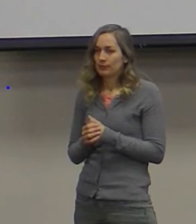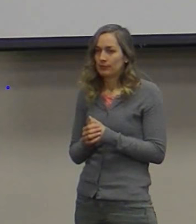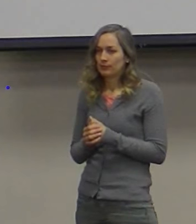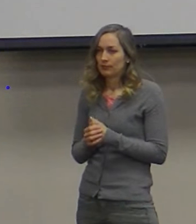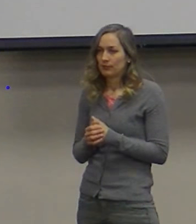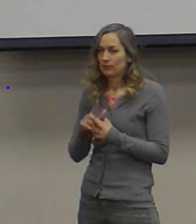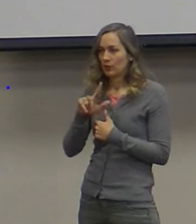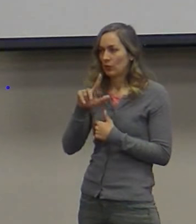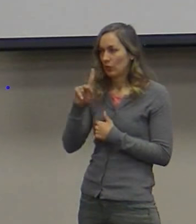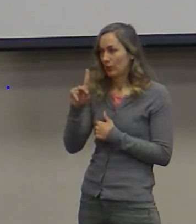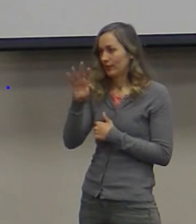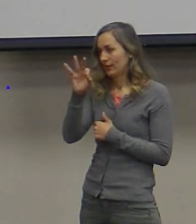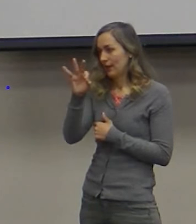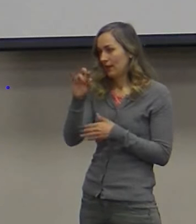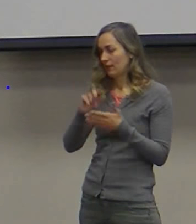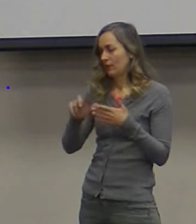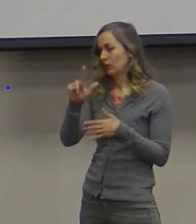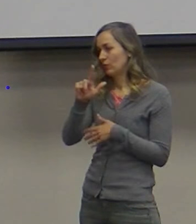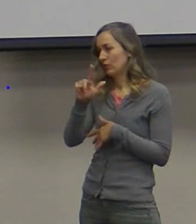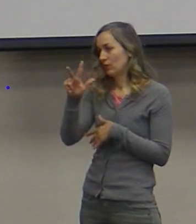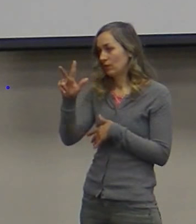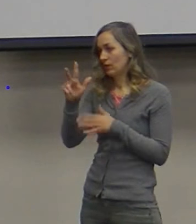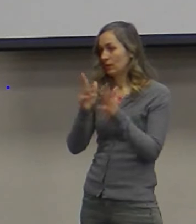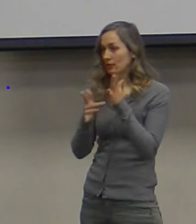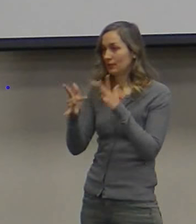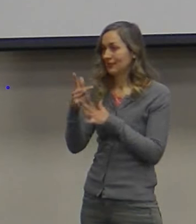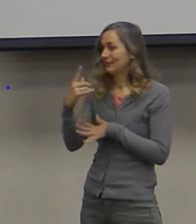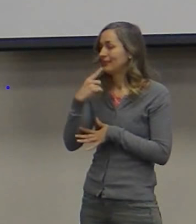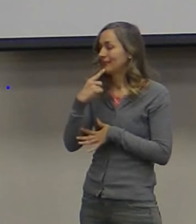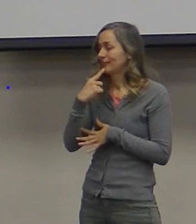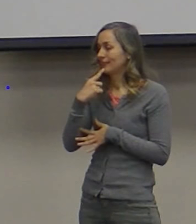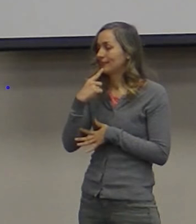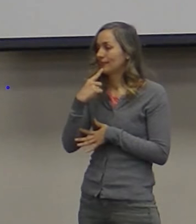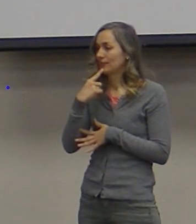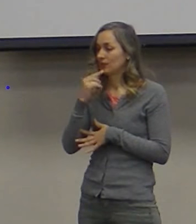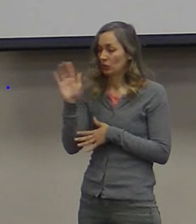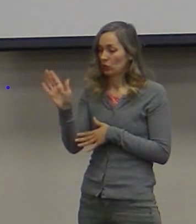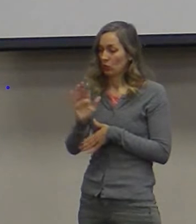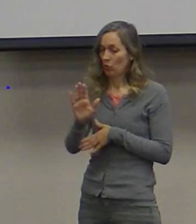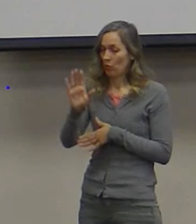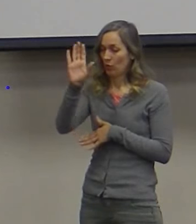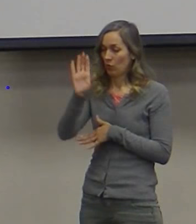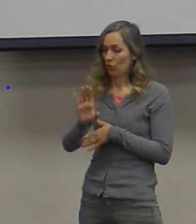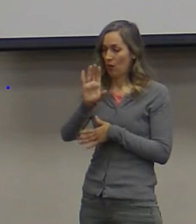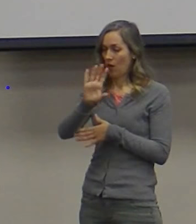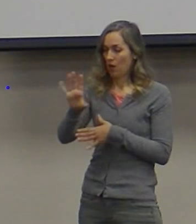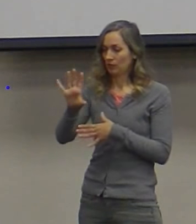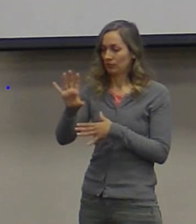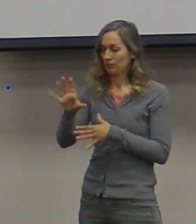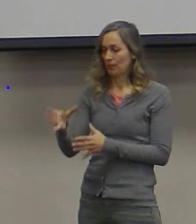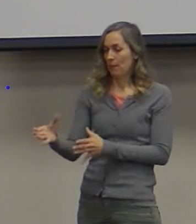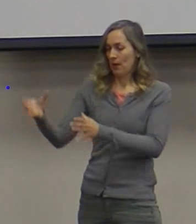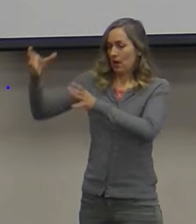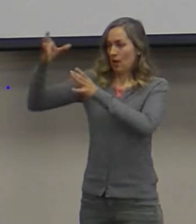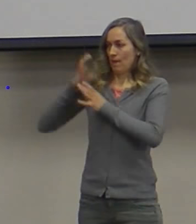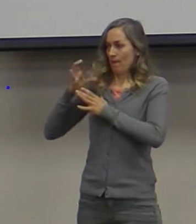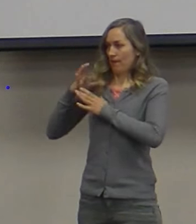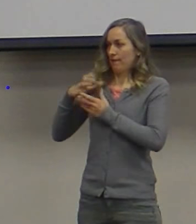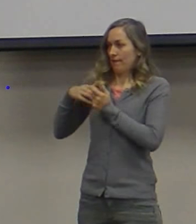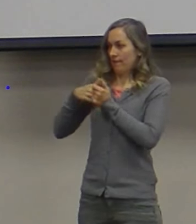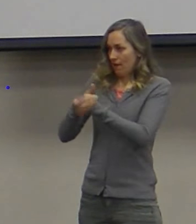In Luke chapter 9, verse 23, Jesus says, "Pick up your cross and follow me daily."